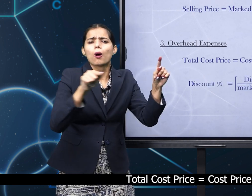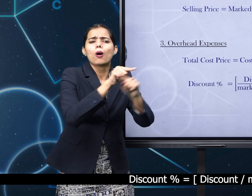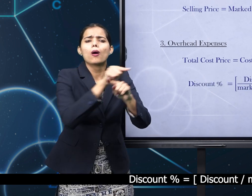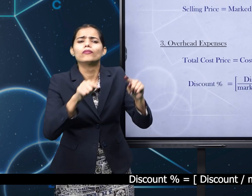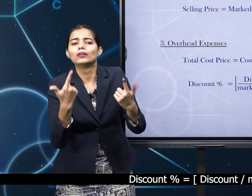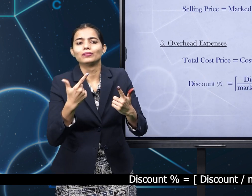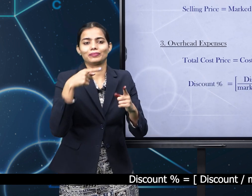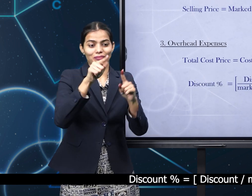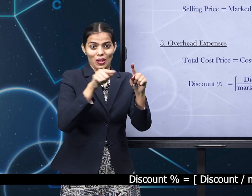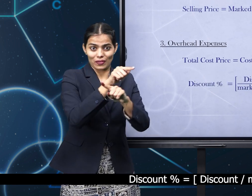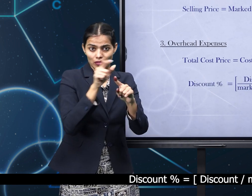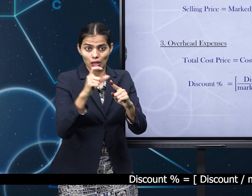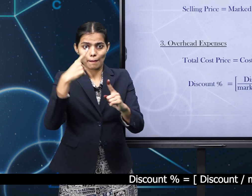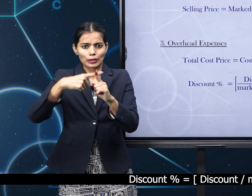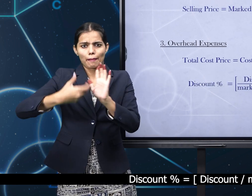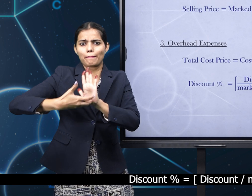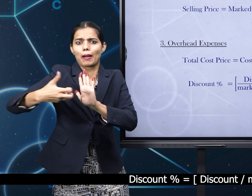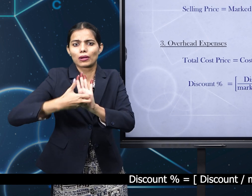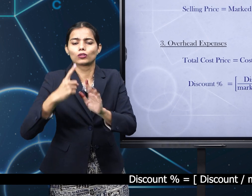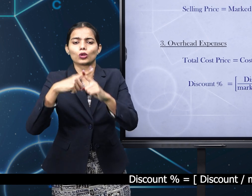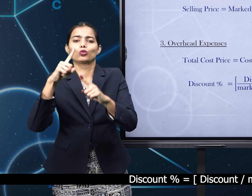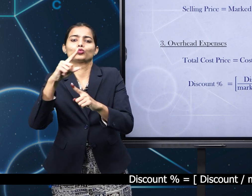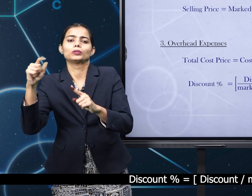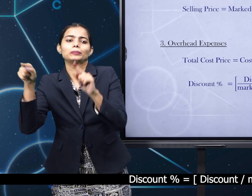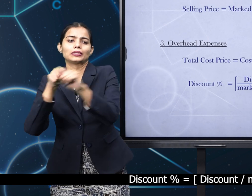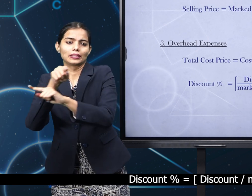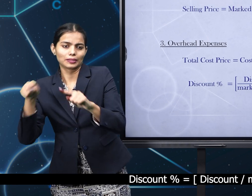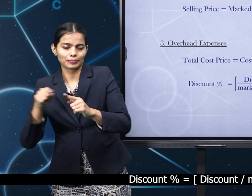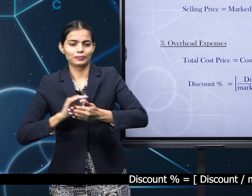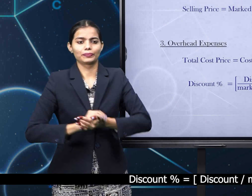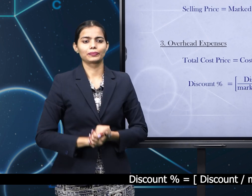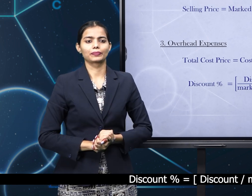Discount percent is equal to discount by marked price into 100%.